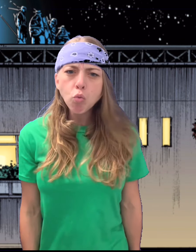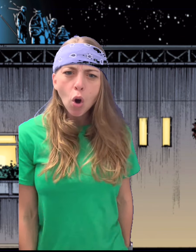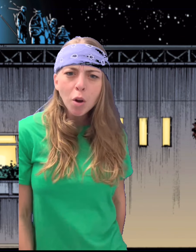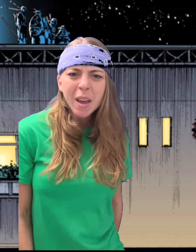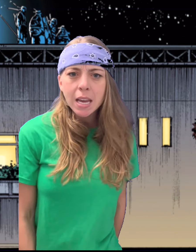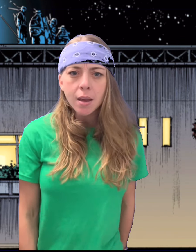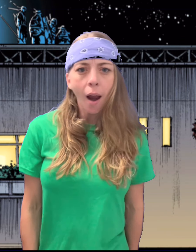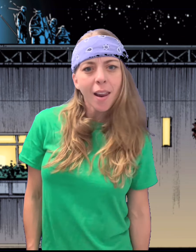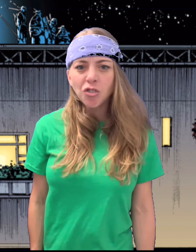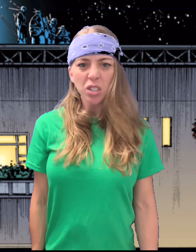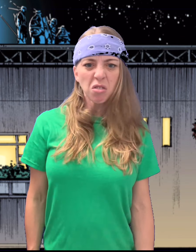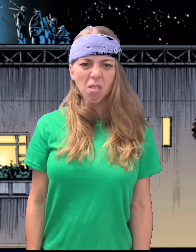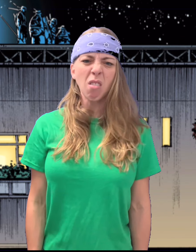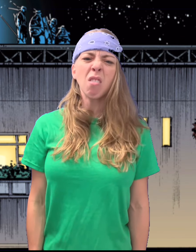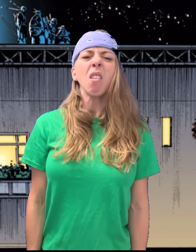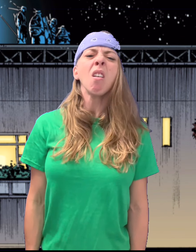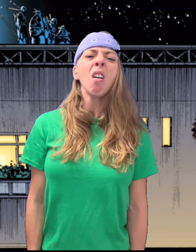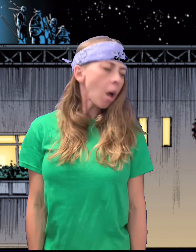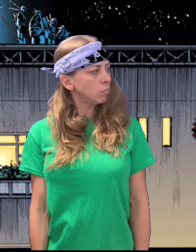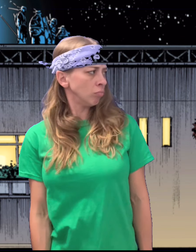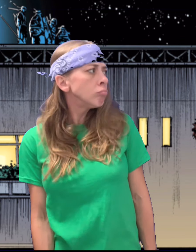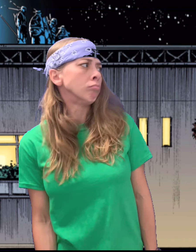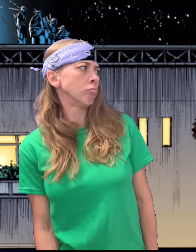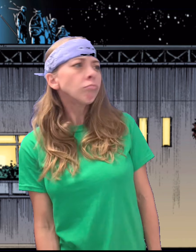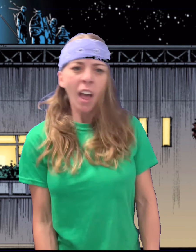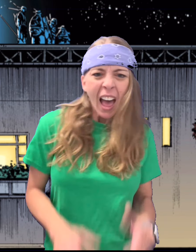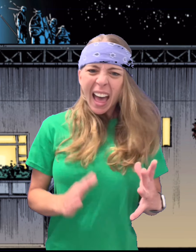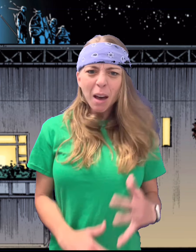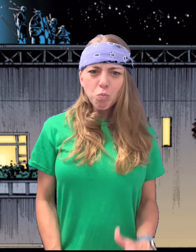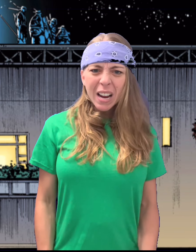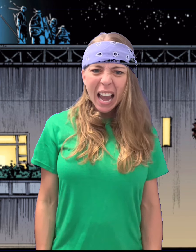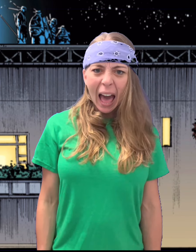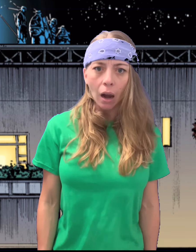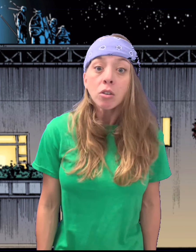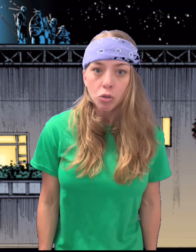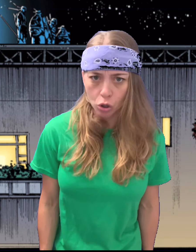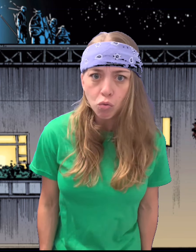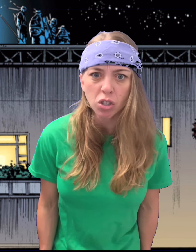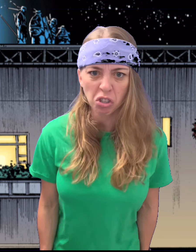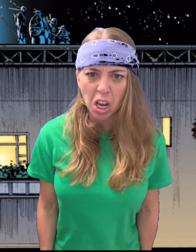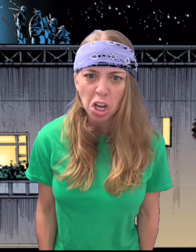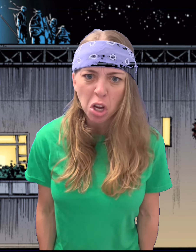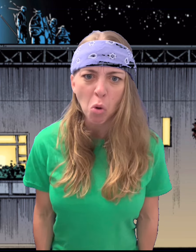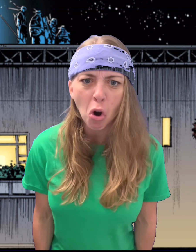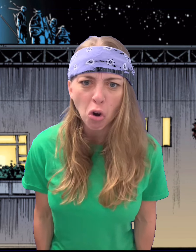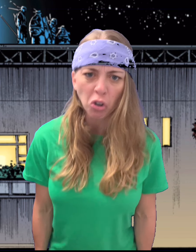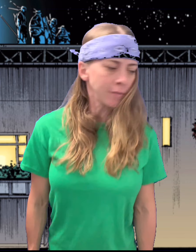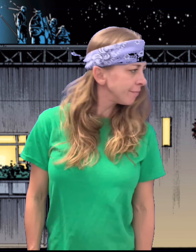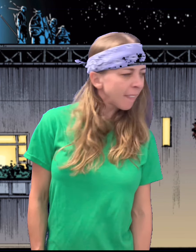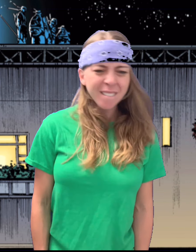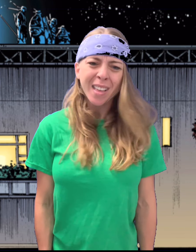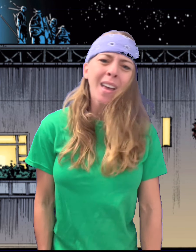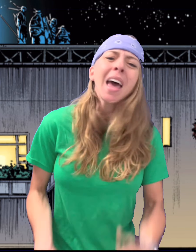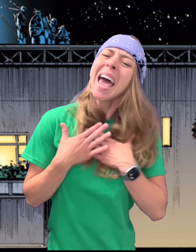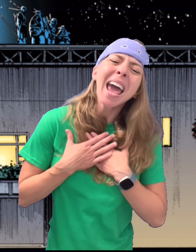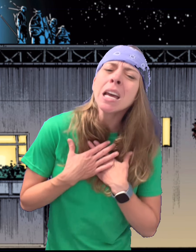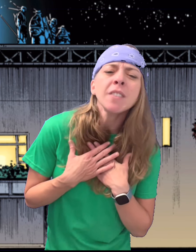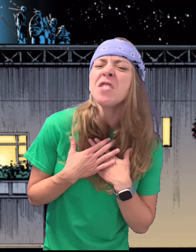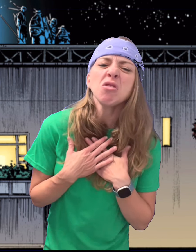want to be a Ninja Turtle. Hey, hey. I'll bring a lot to the table. Hey, hey. And if you